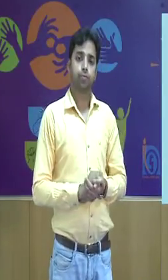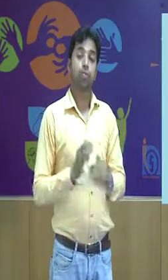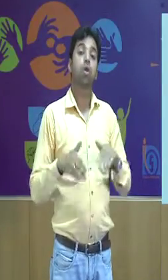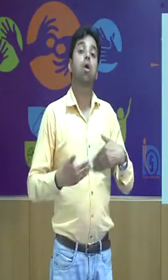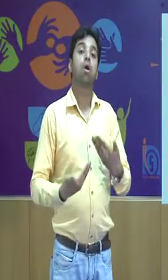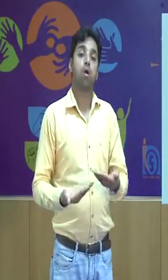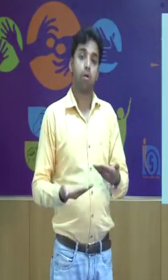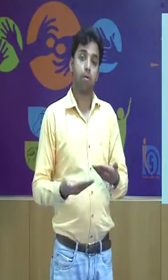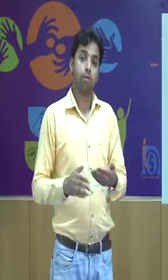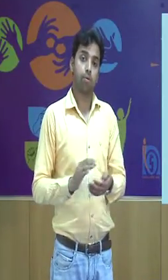However,